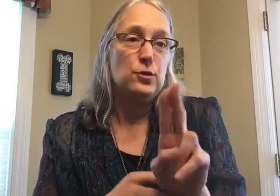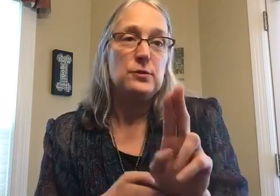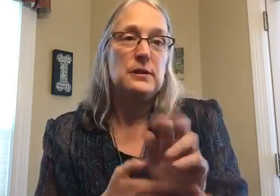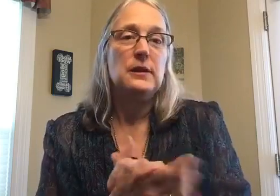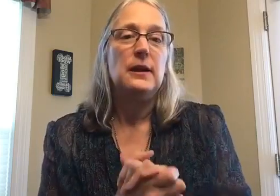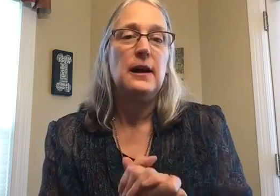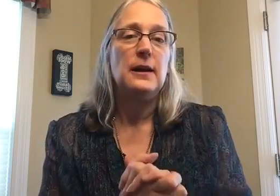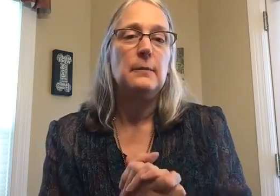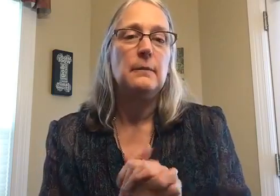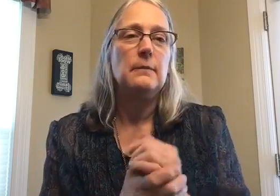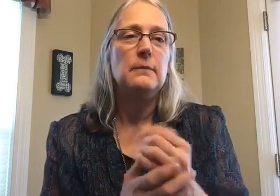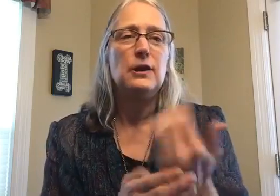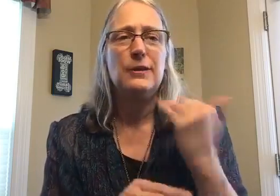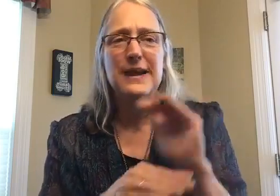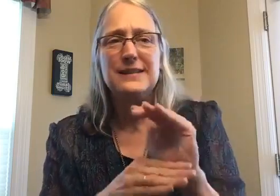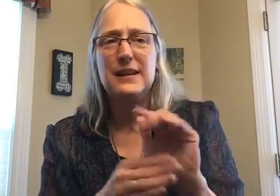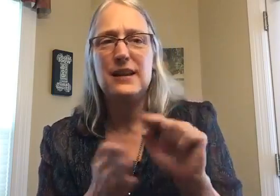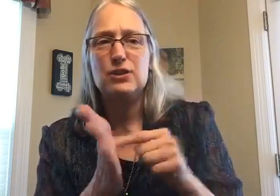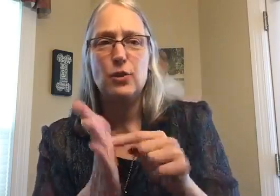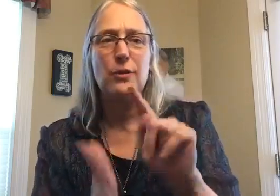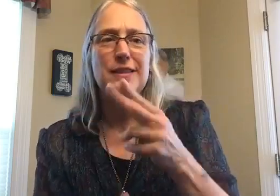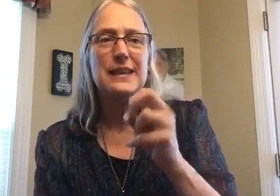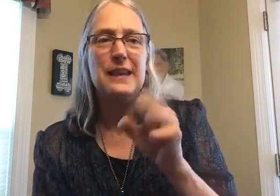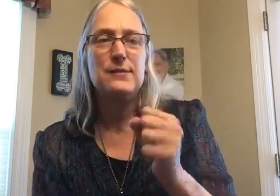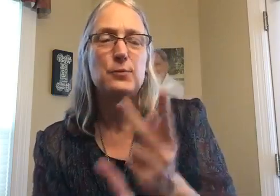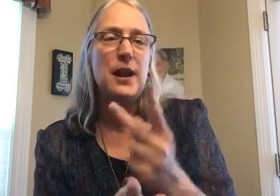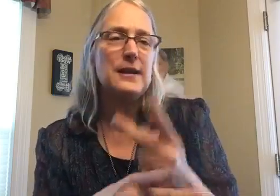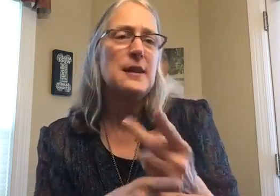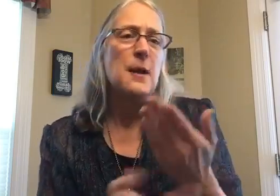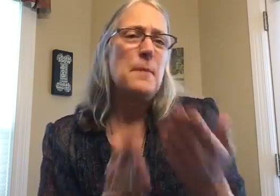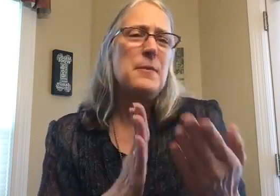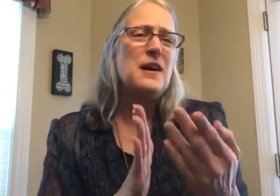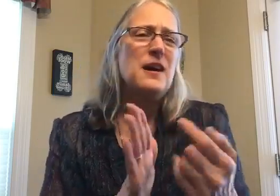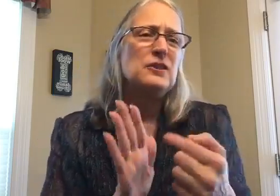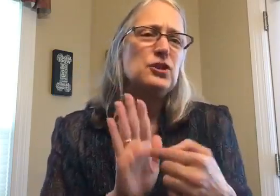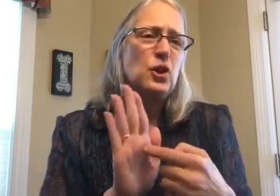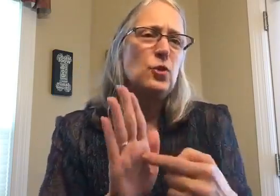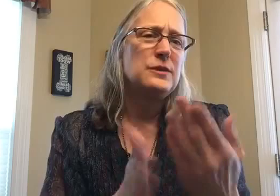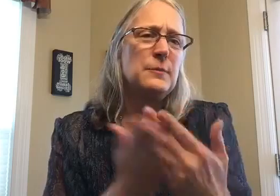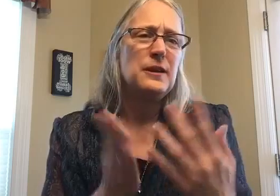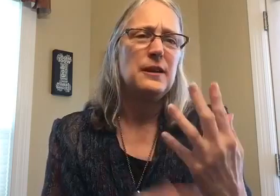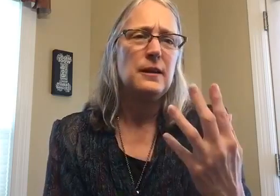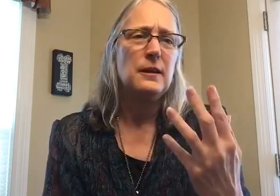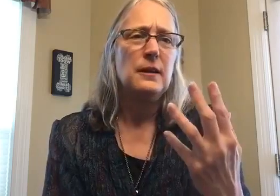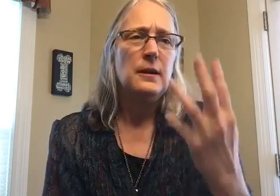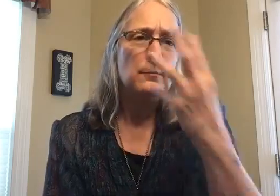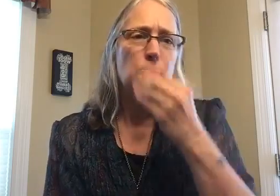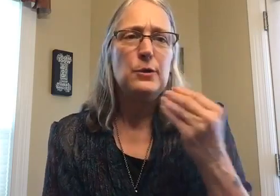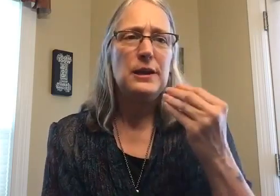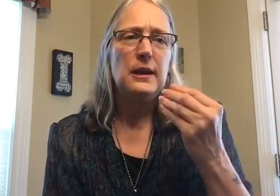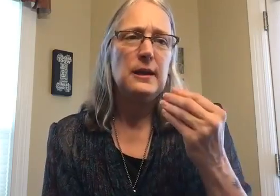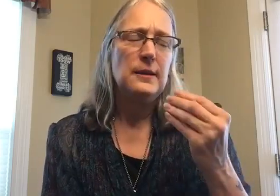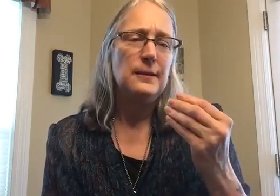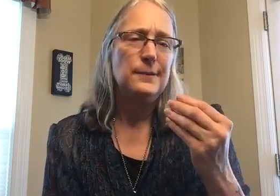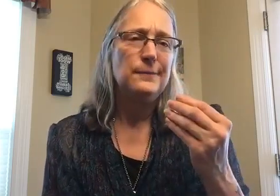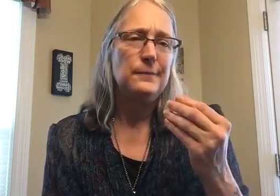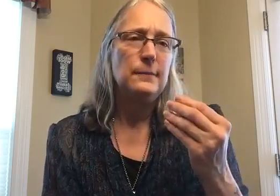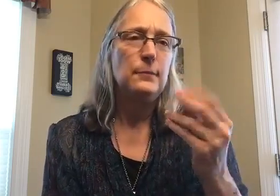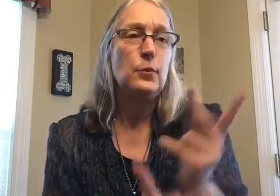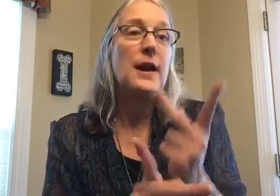use. Last night I showed the Thieves products. Maybe I'll show some of the beauty products